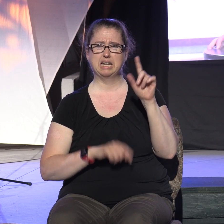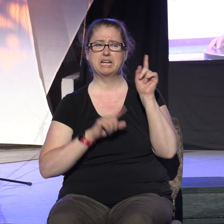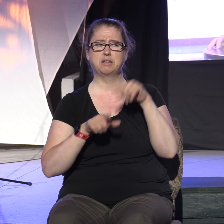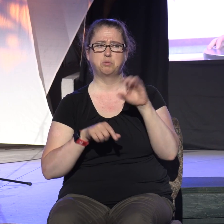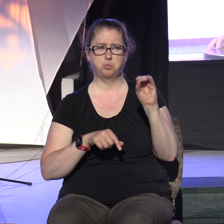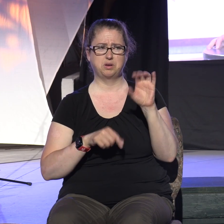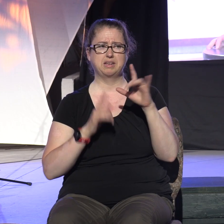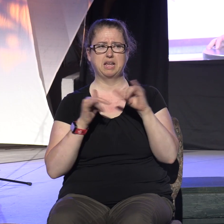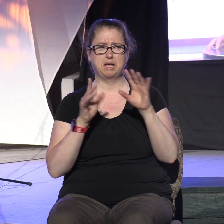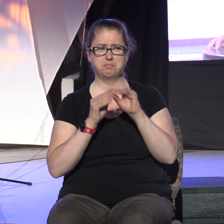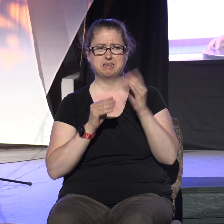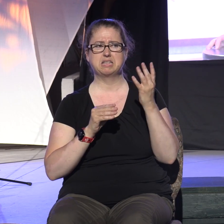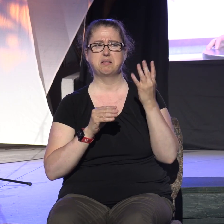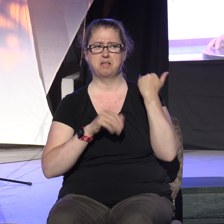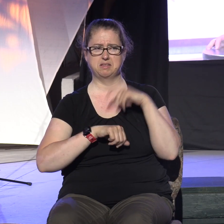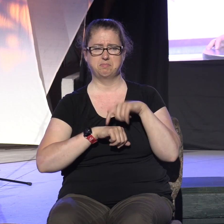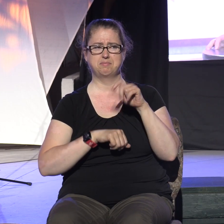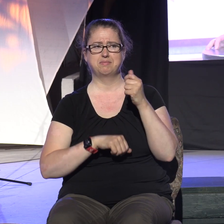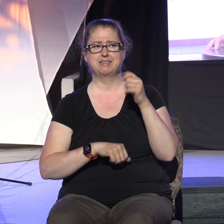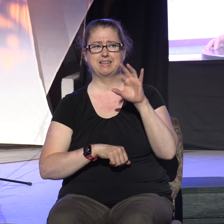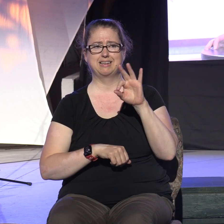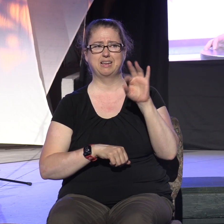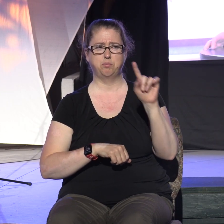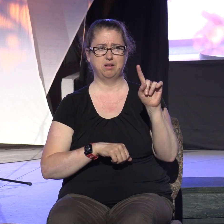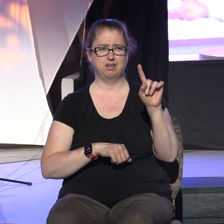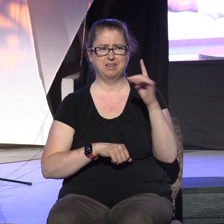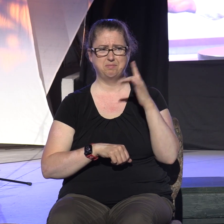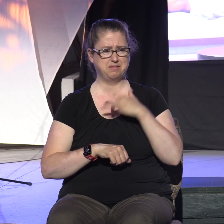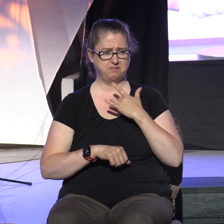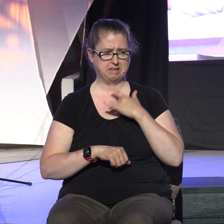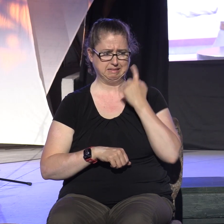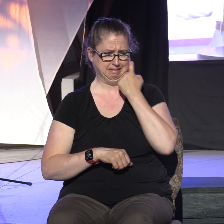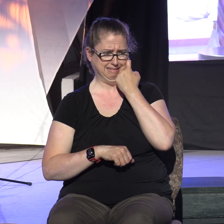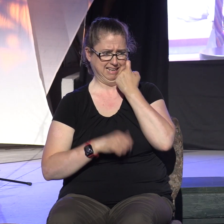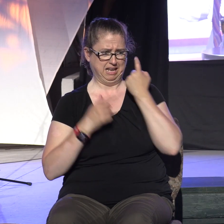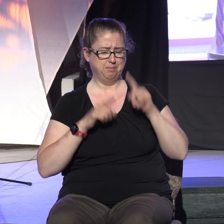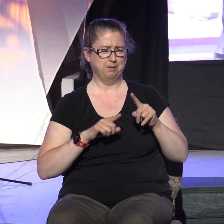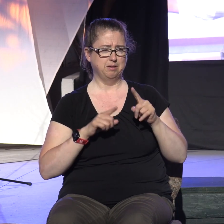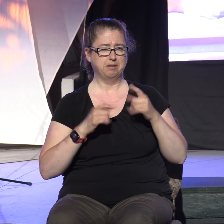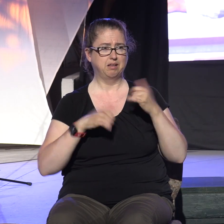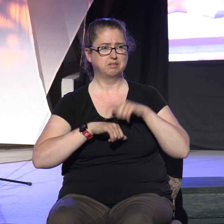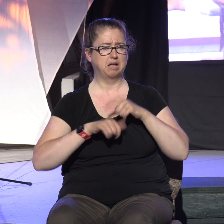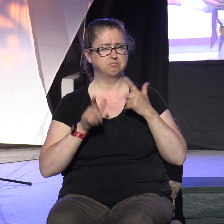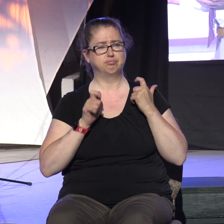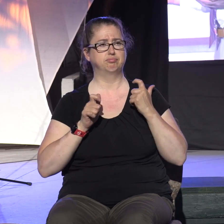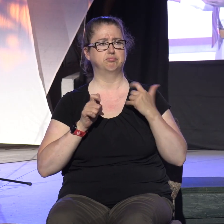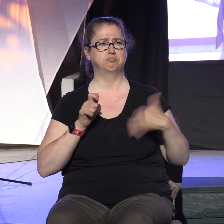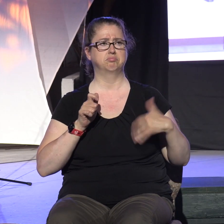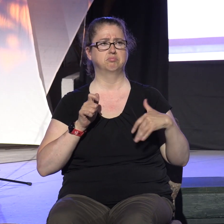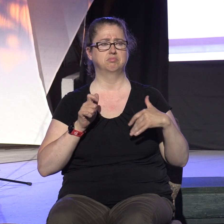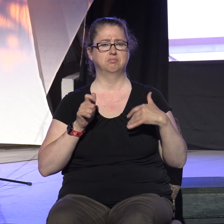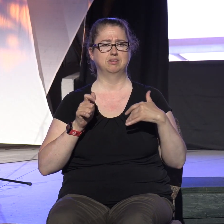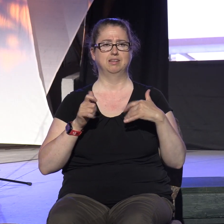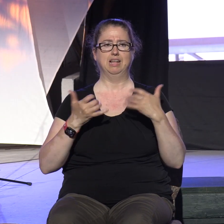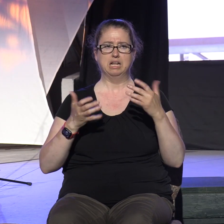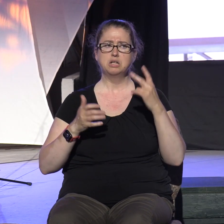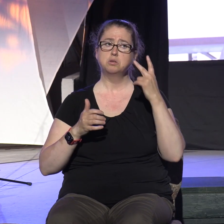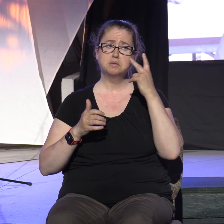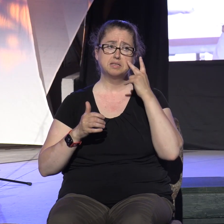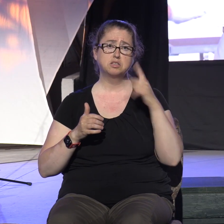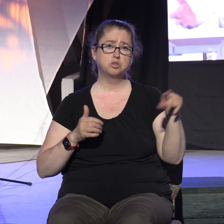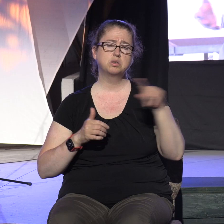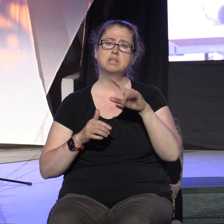we see each other, and some of you I haven't seen for, 20, 30, 40 years, whatever it might be. And it's funny because